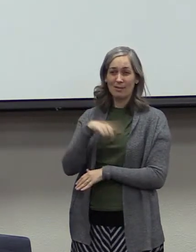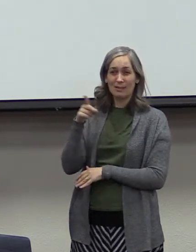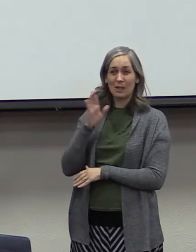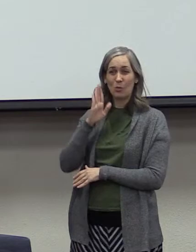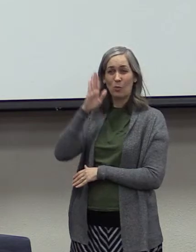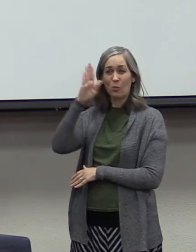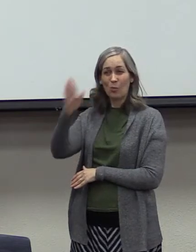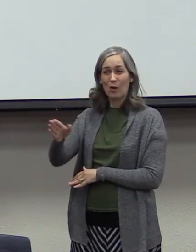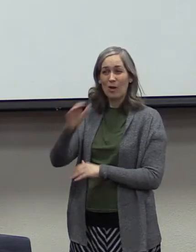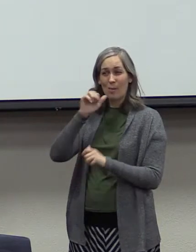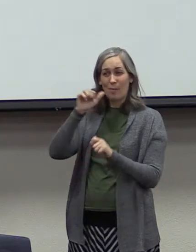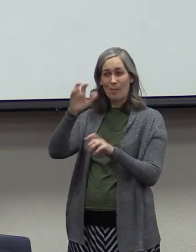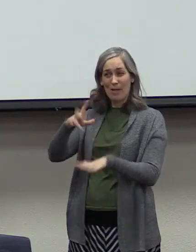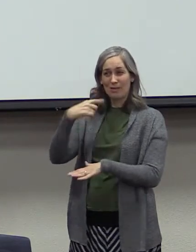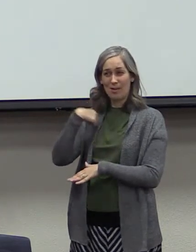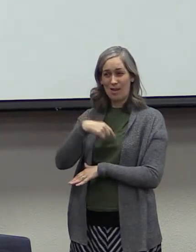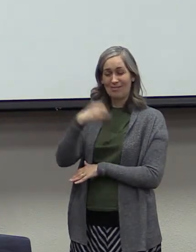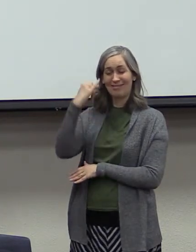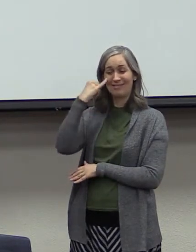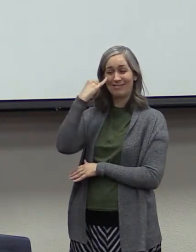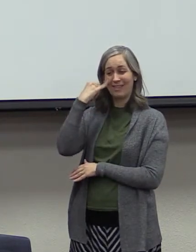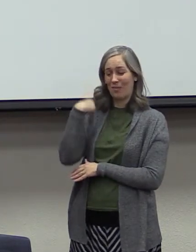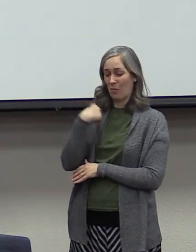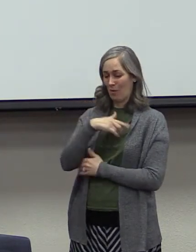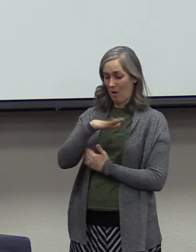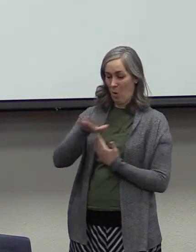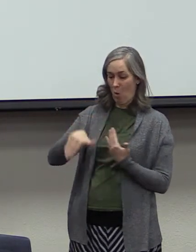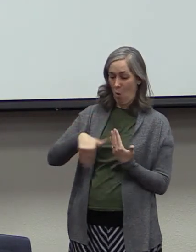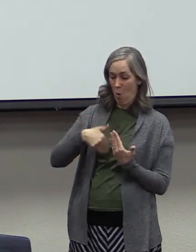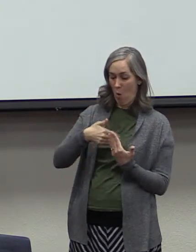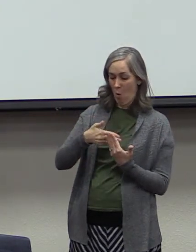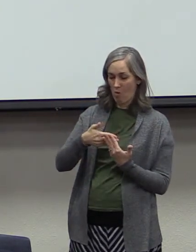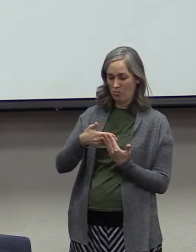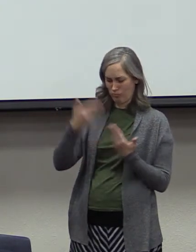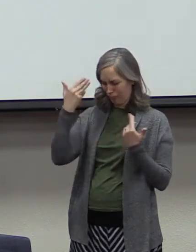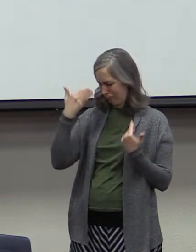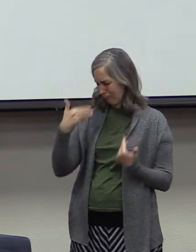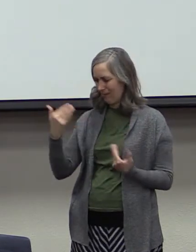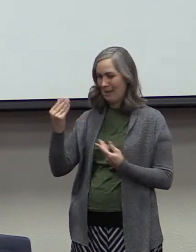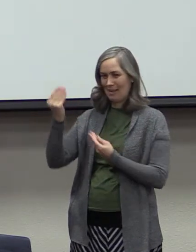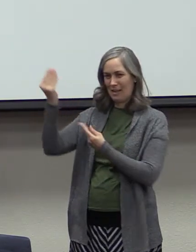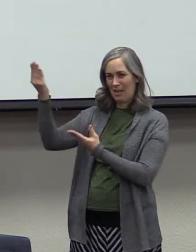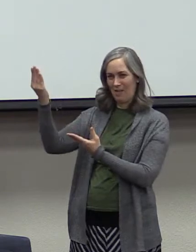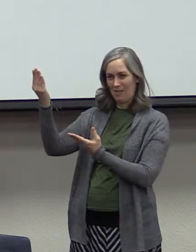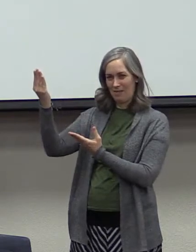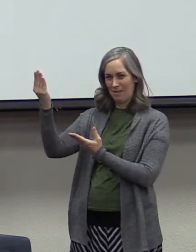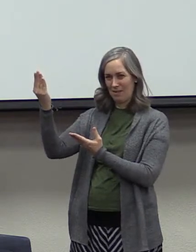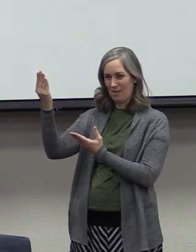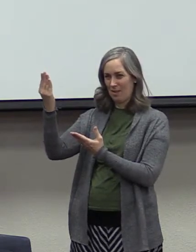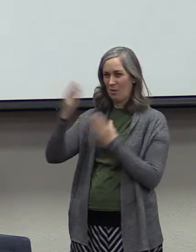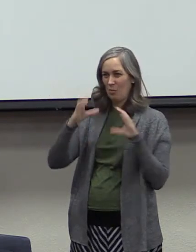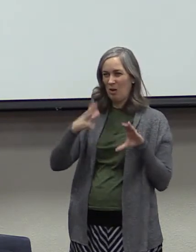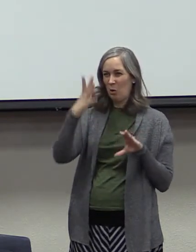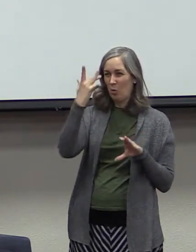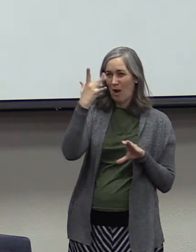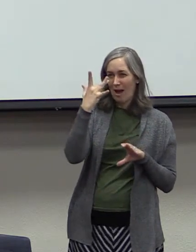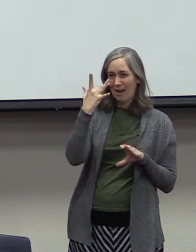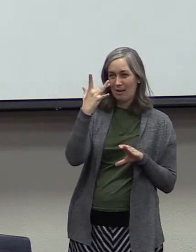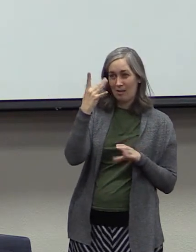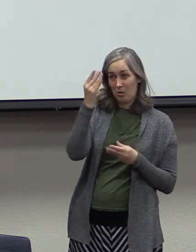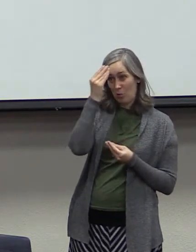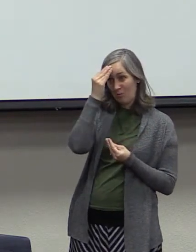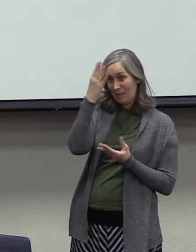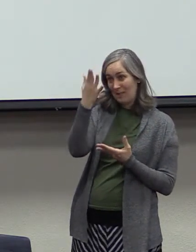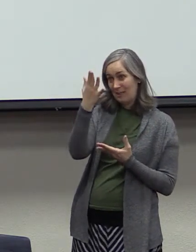bless us when we give Him our all. Sure, we do it out of obedience, but don't we also do it because He